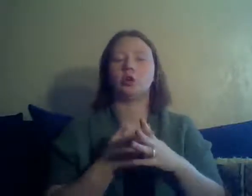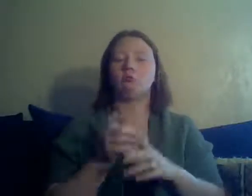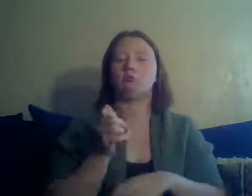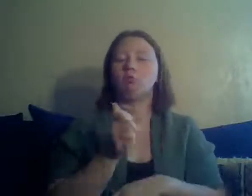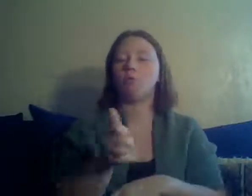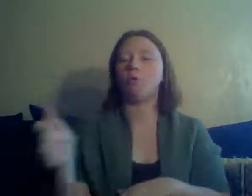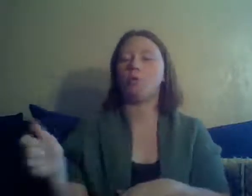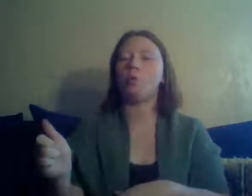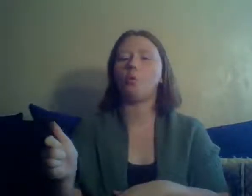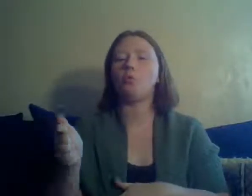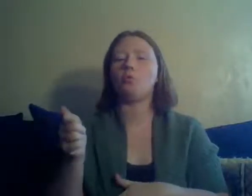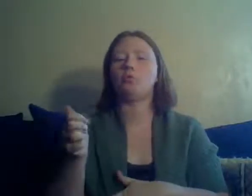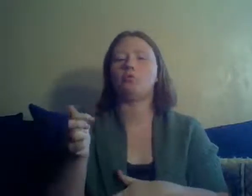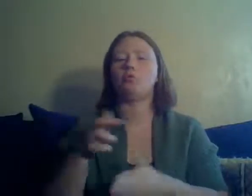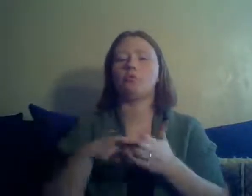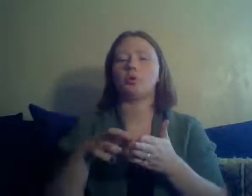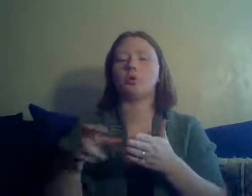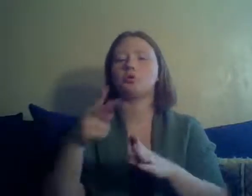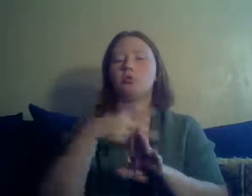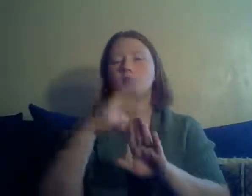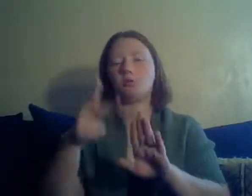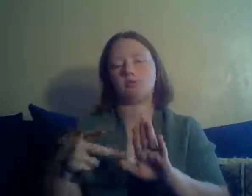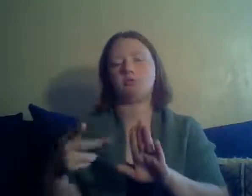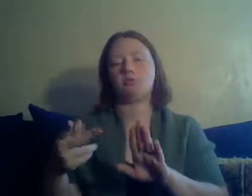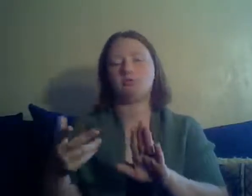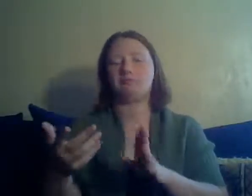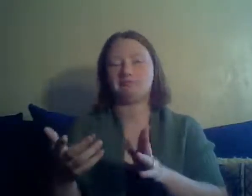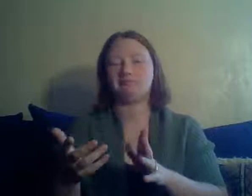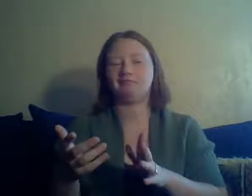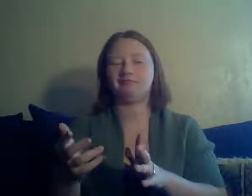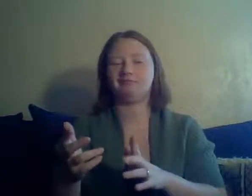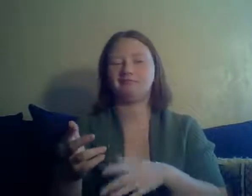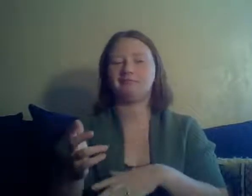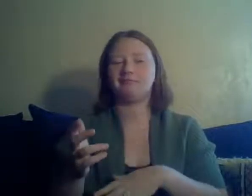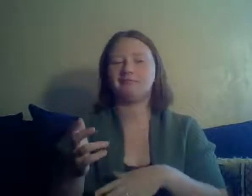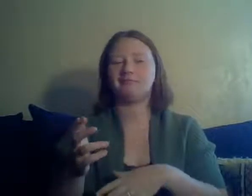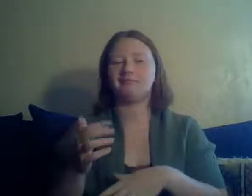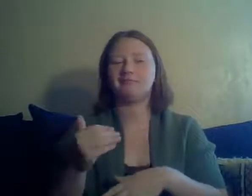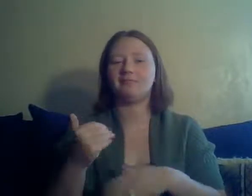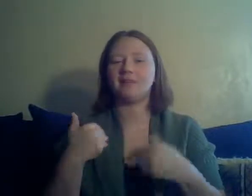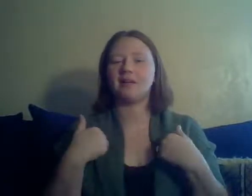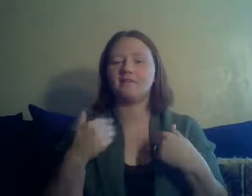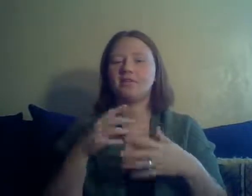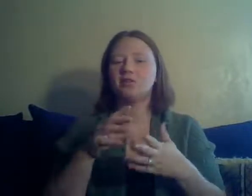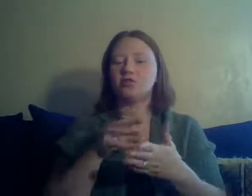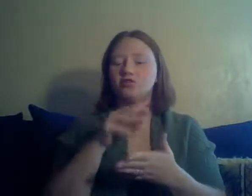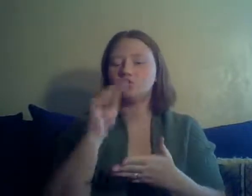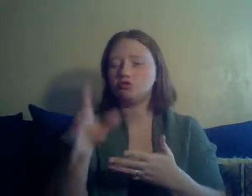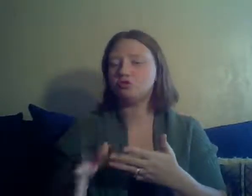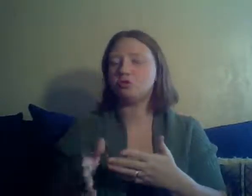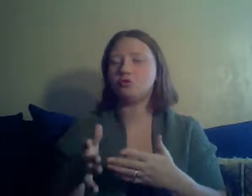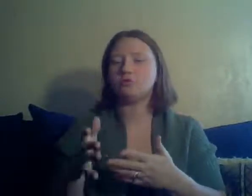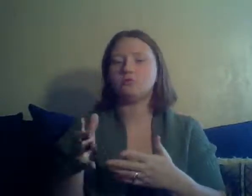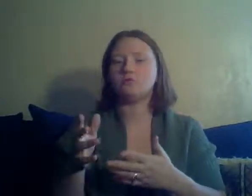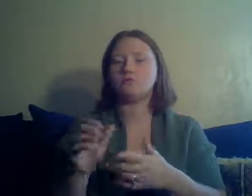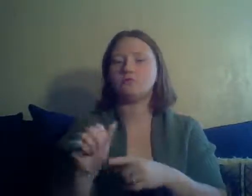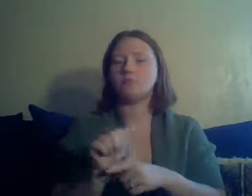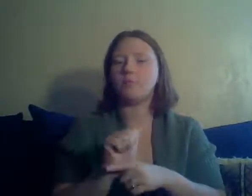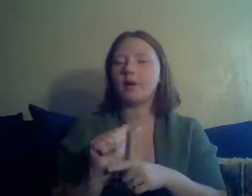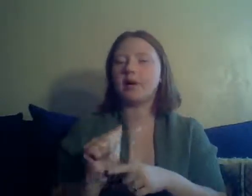And you can really arrange this however you'd like. I usually have students practice the skills that I'm working on in class, like concept